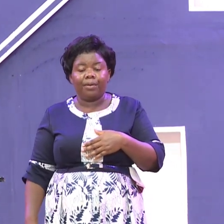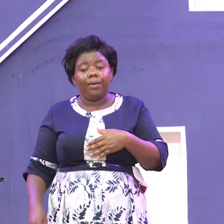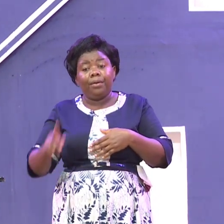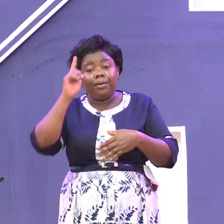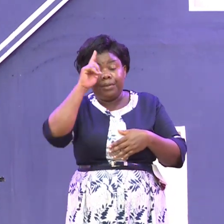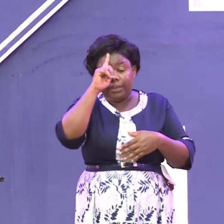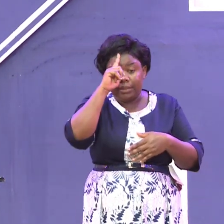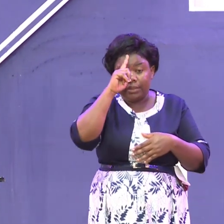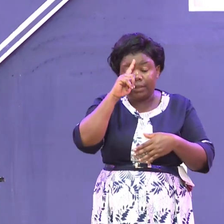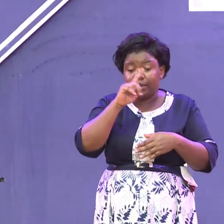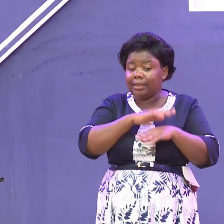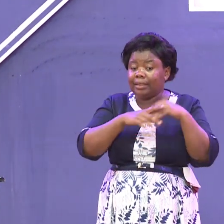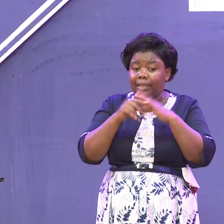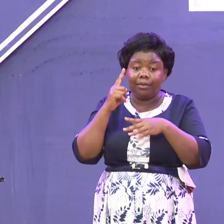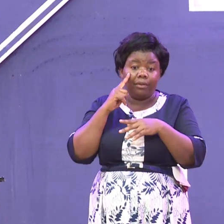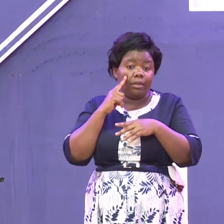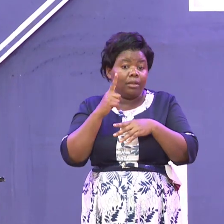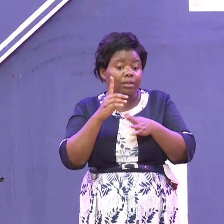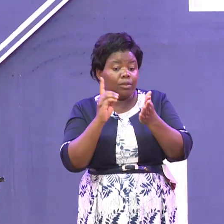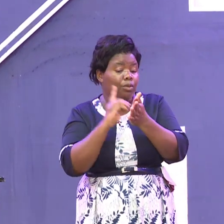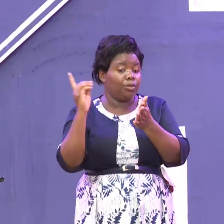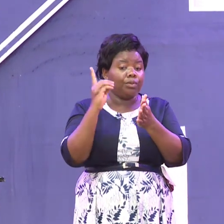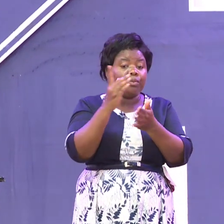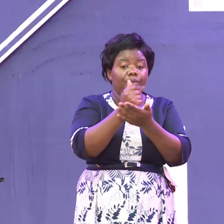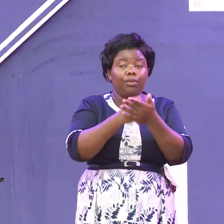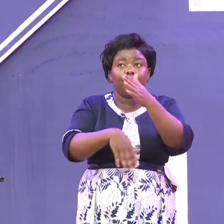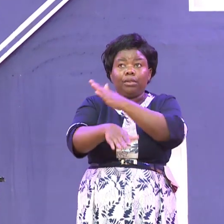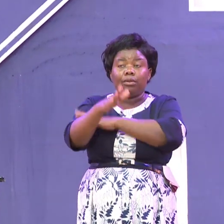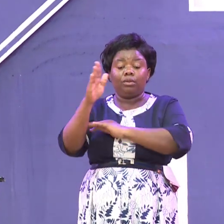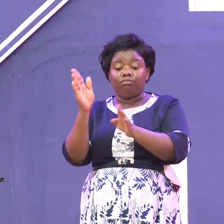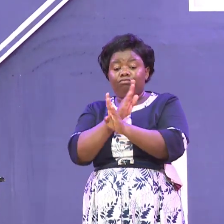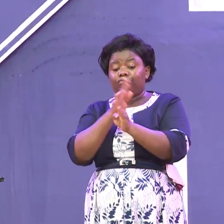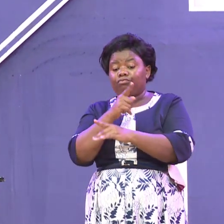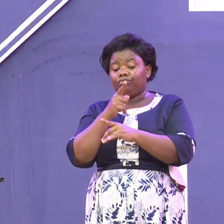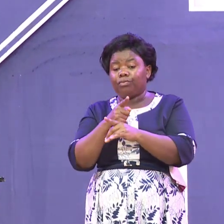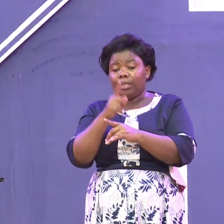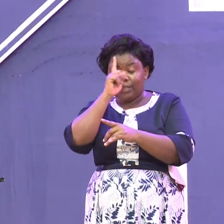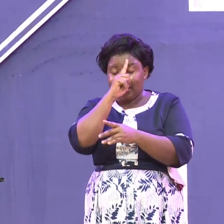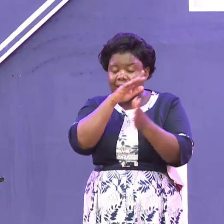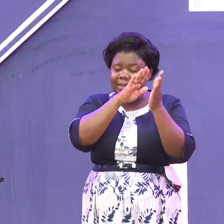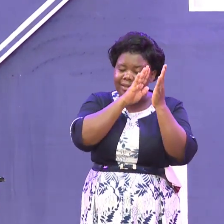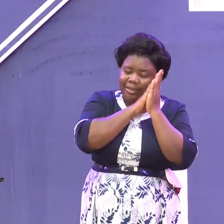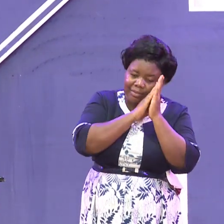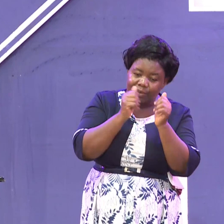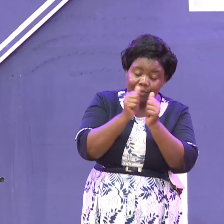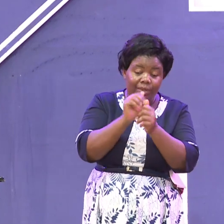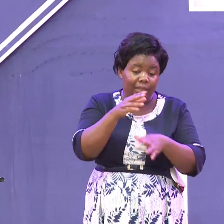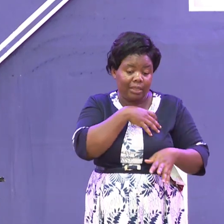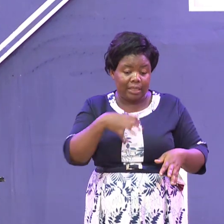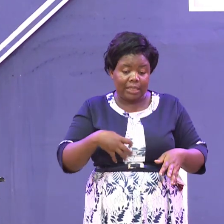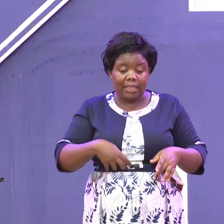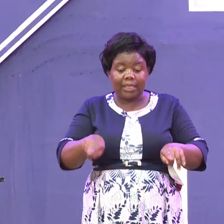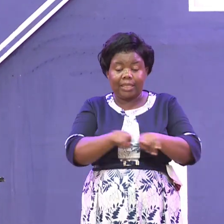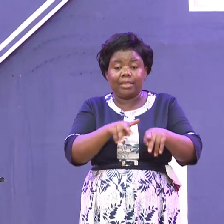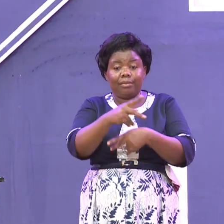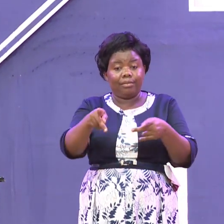kifo ky'okulaba Dawudi teyamulaba Katonda yamukweka. Saulo ne yeebaka n'ejjerye mu mpuku y'emu Dawudi mwe